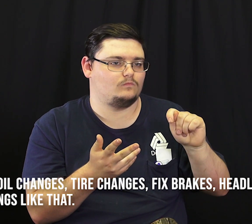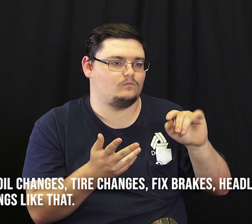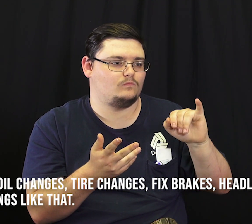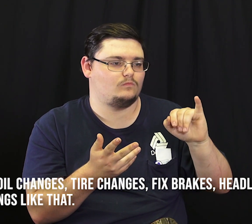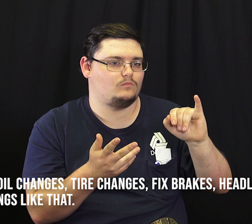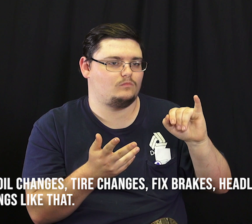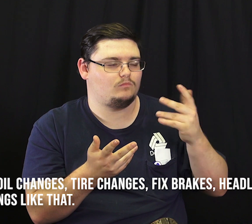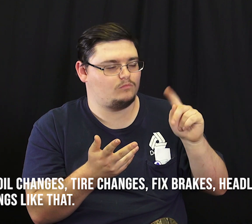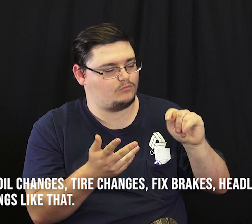changes,